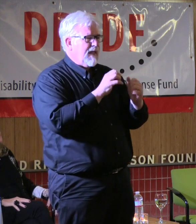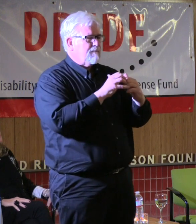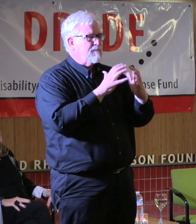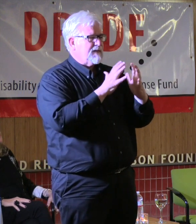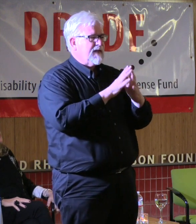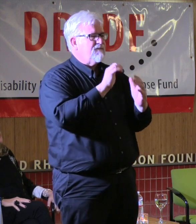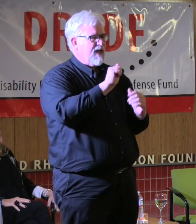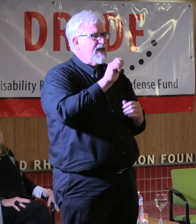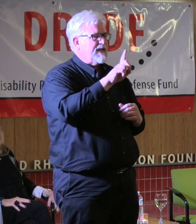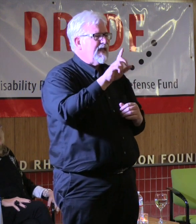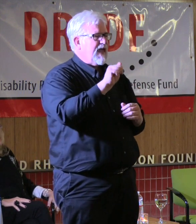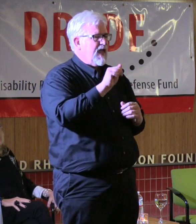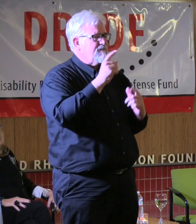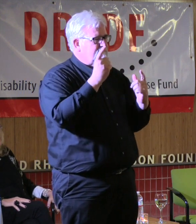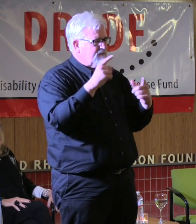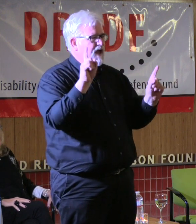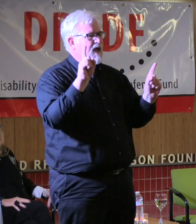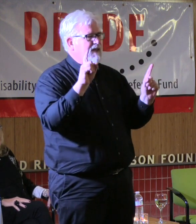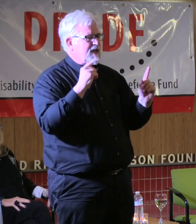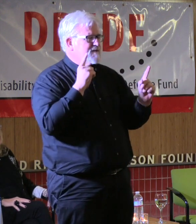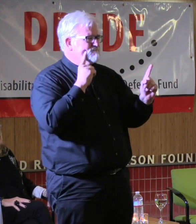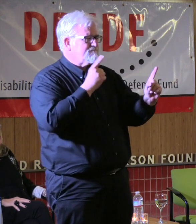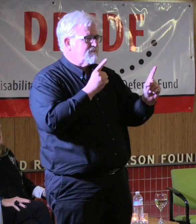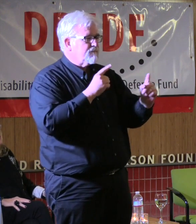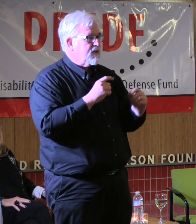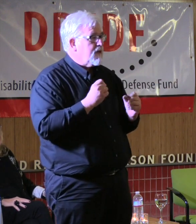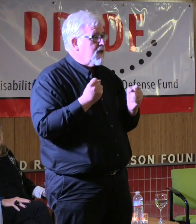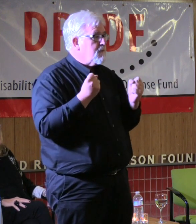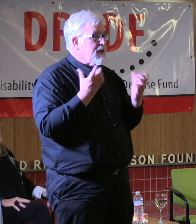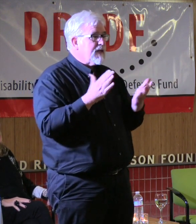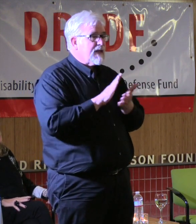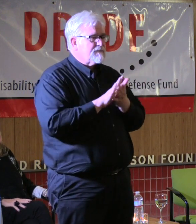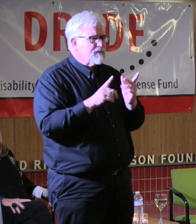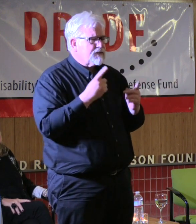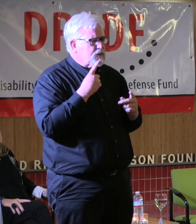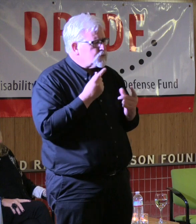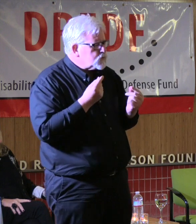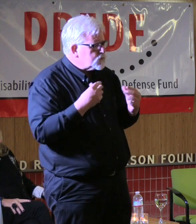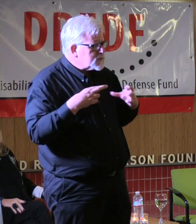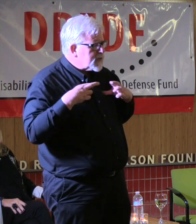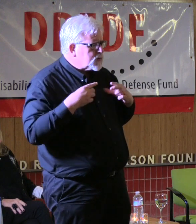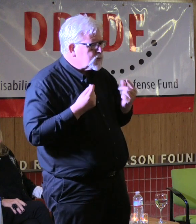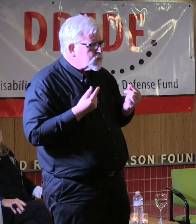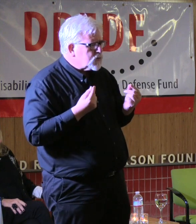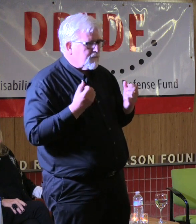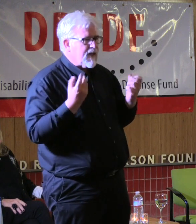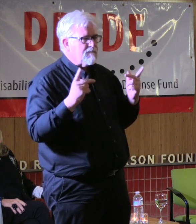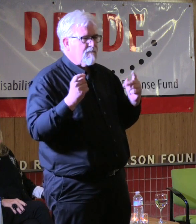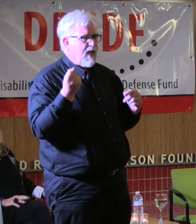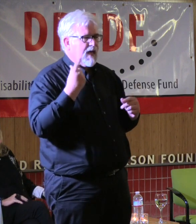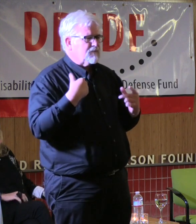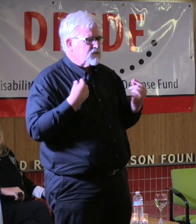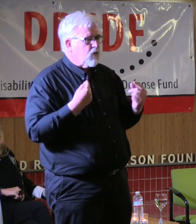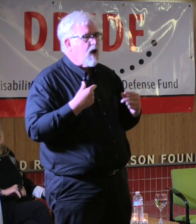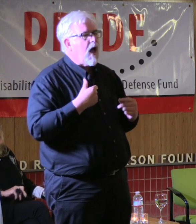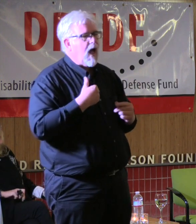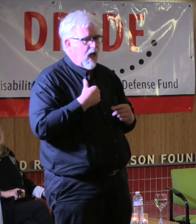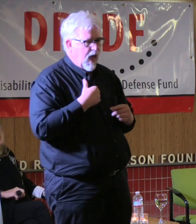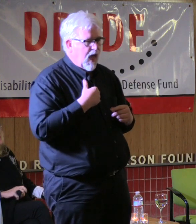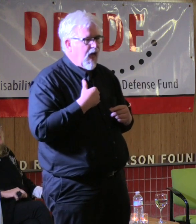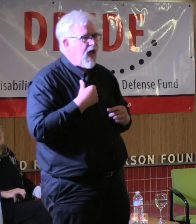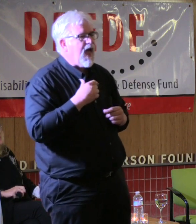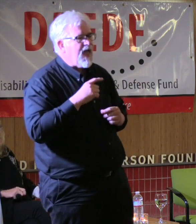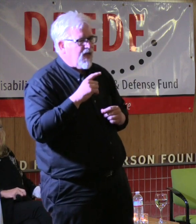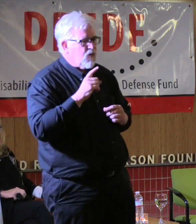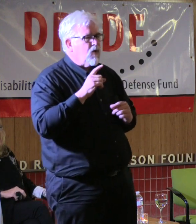of the ADA. So a lot of times people ask, well, what are you going to do? Well, I'm going to get rid of a lot of the